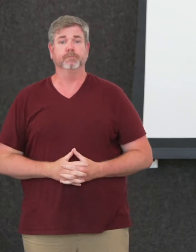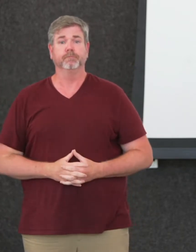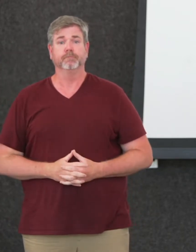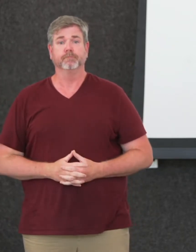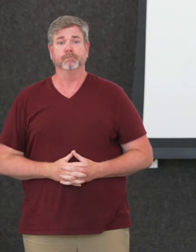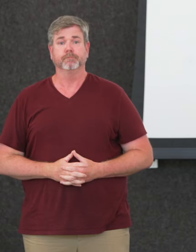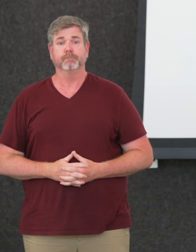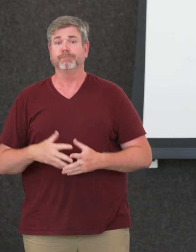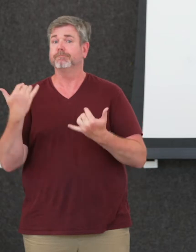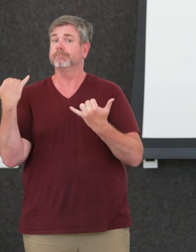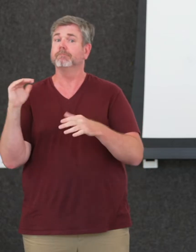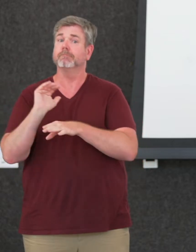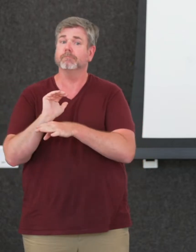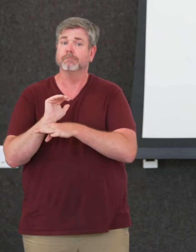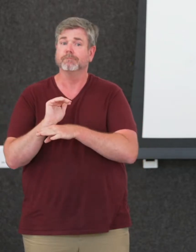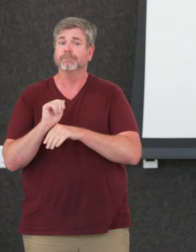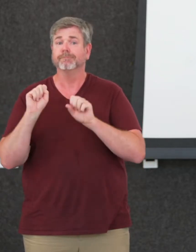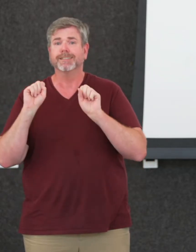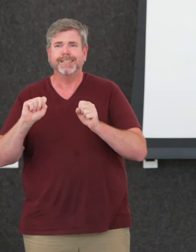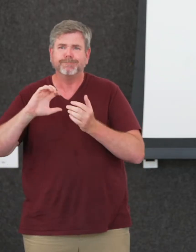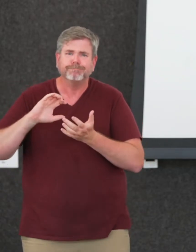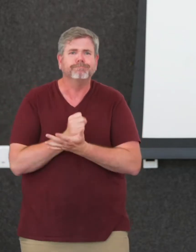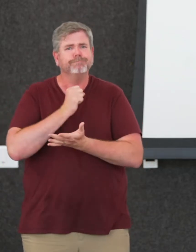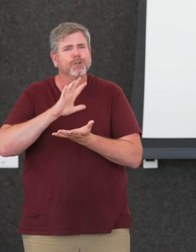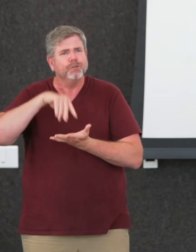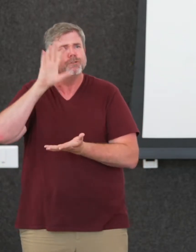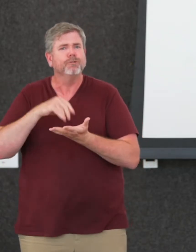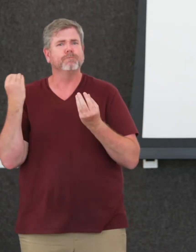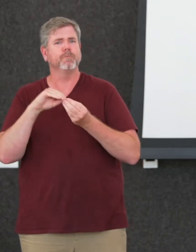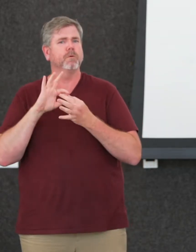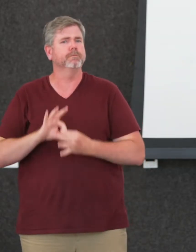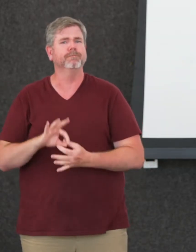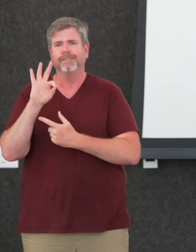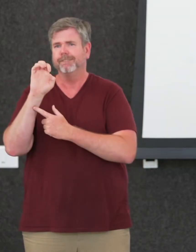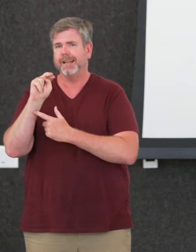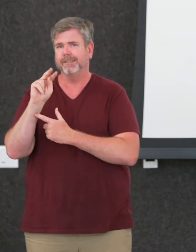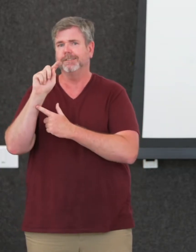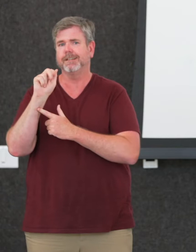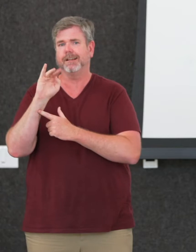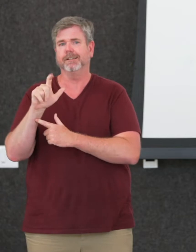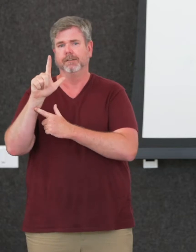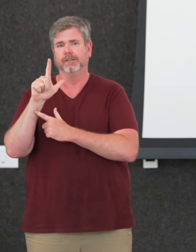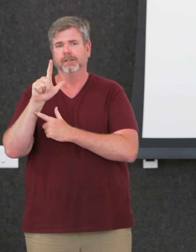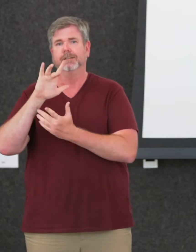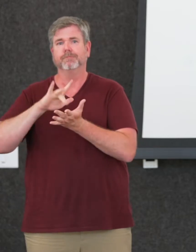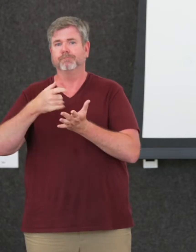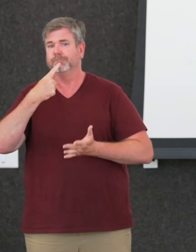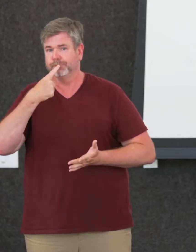to learn more about fentanyl and the fake counterfeit pills laced with fentanyl coming into our